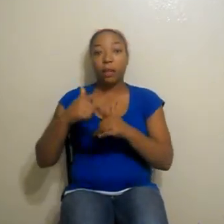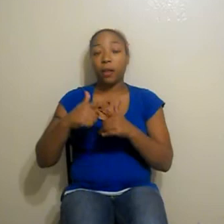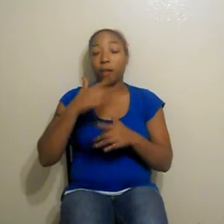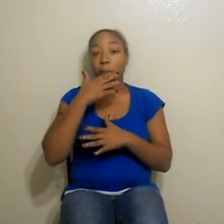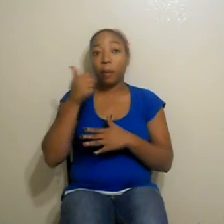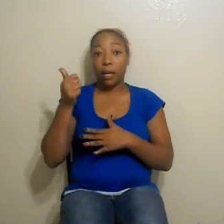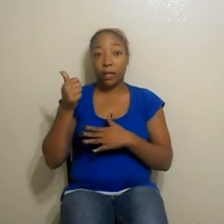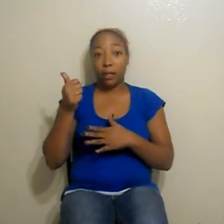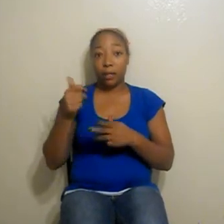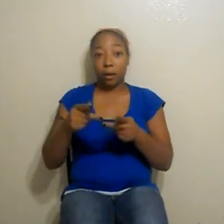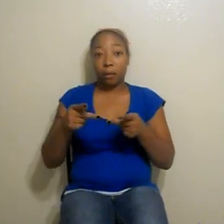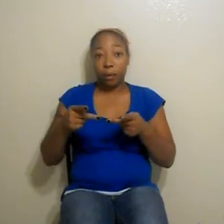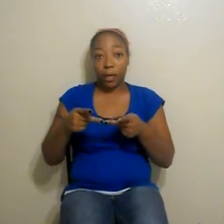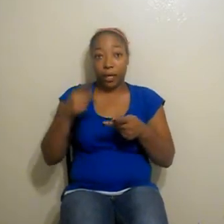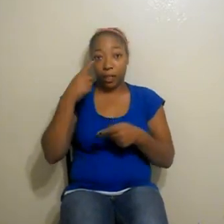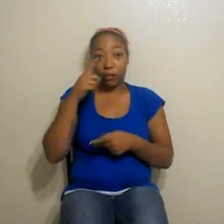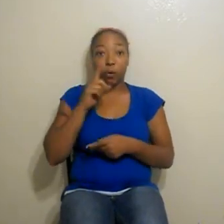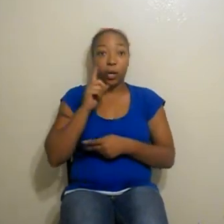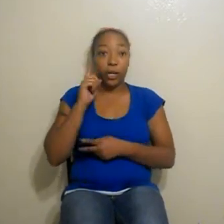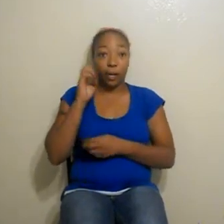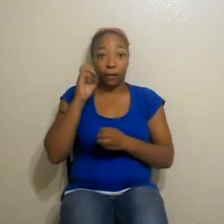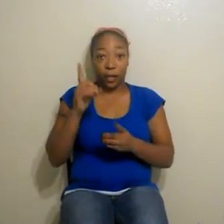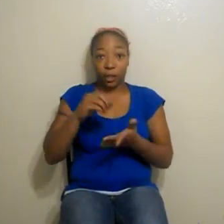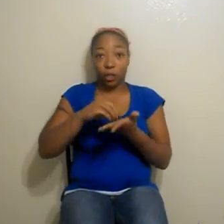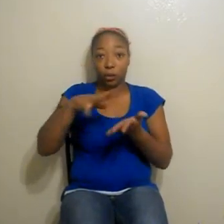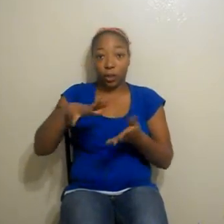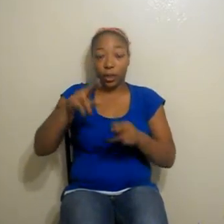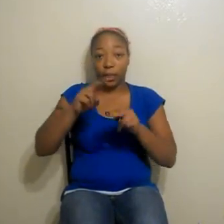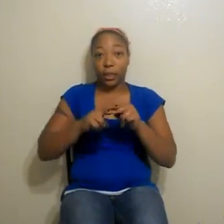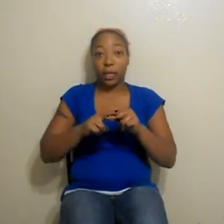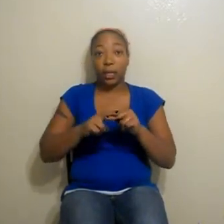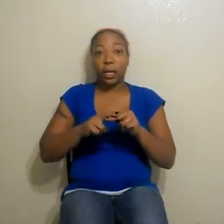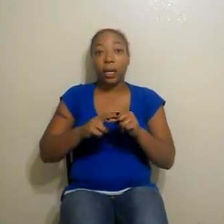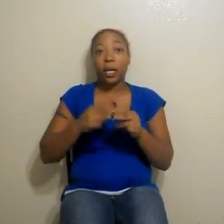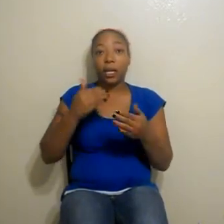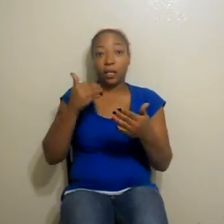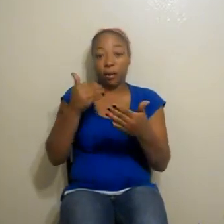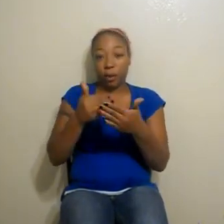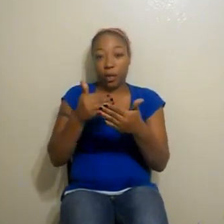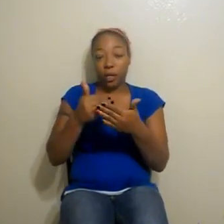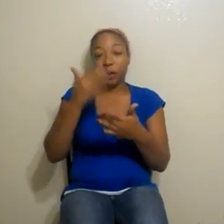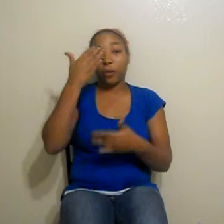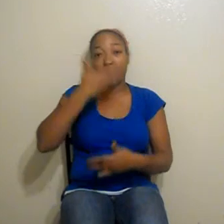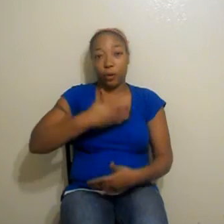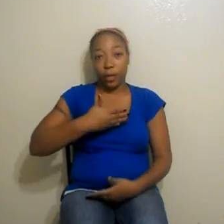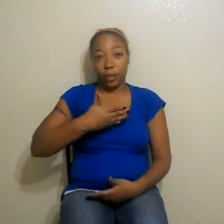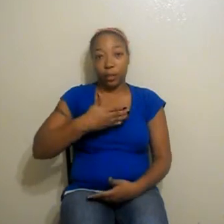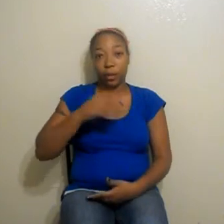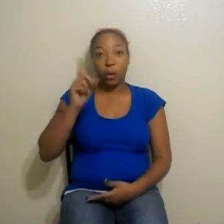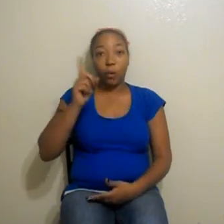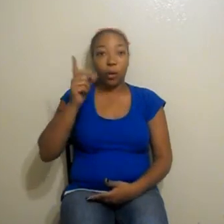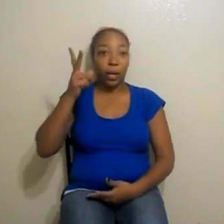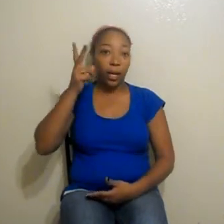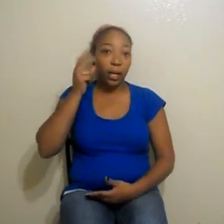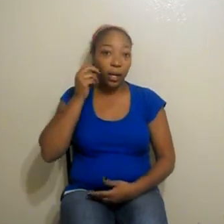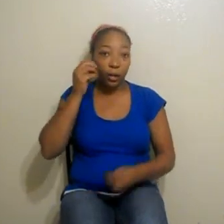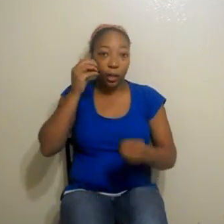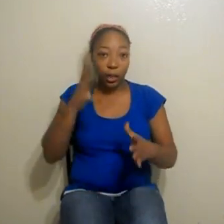then the best place for a deaf ed student to sit is going to be near the front, where they can hear the